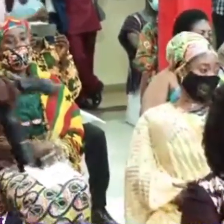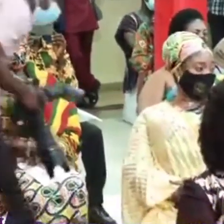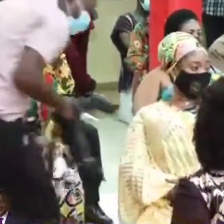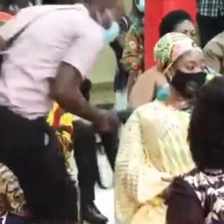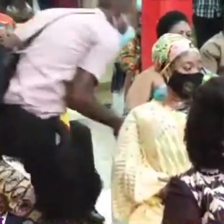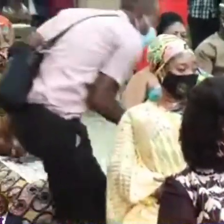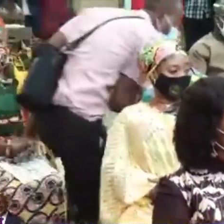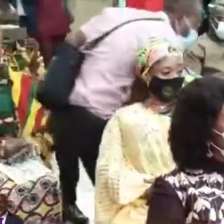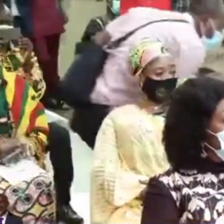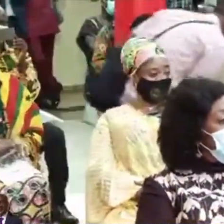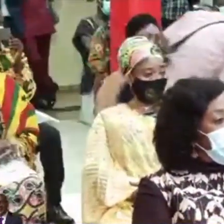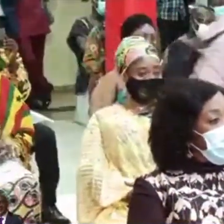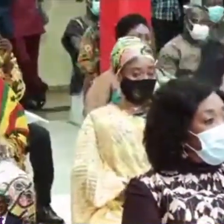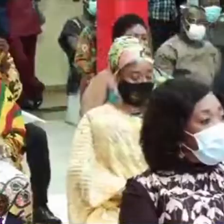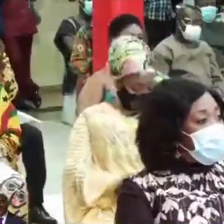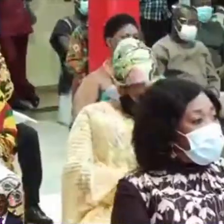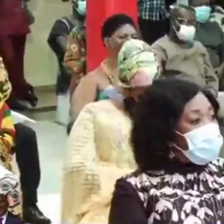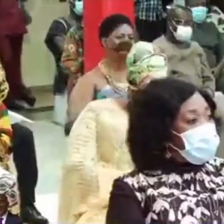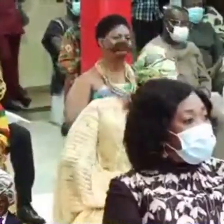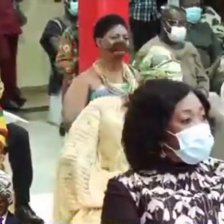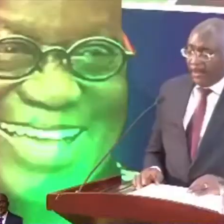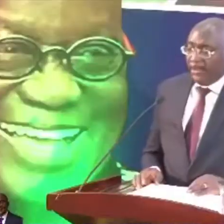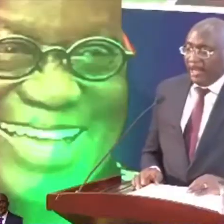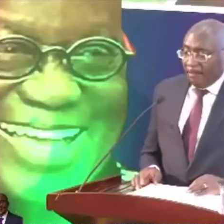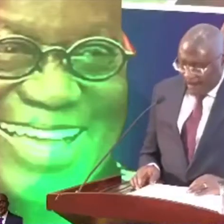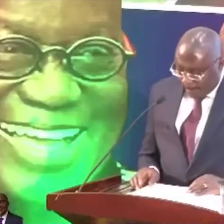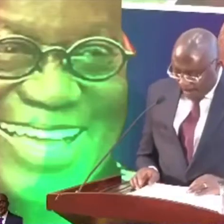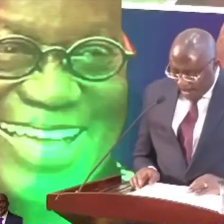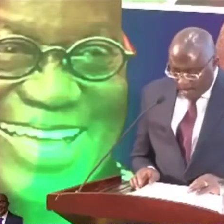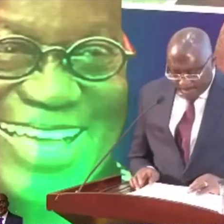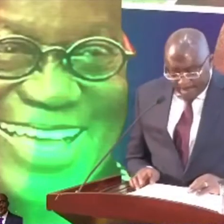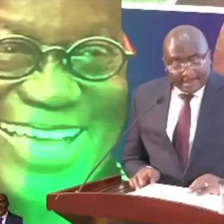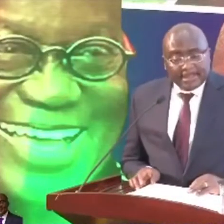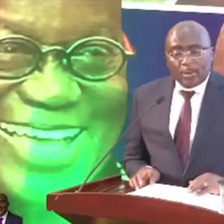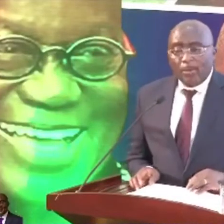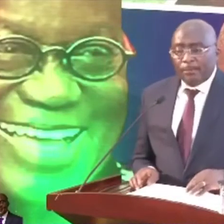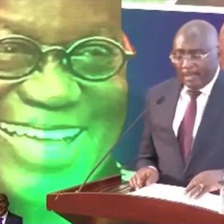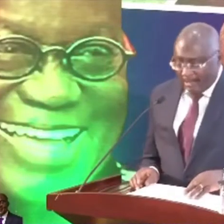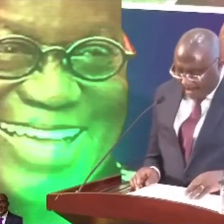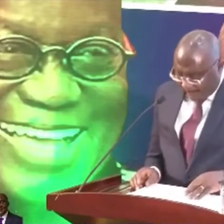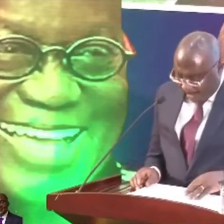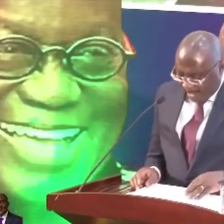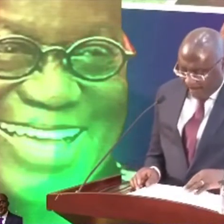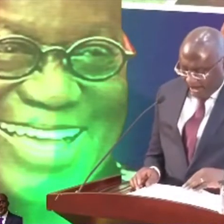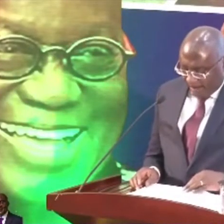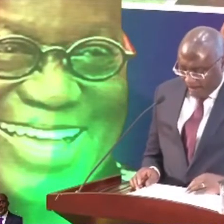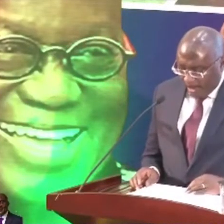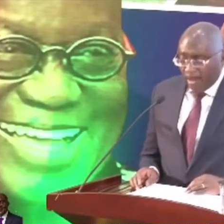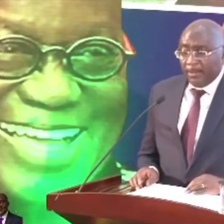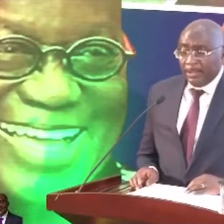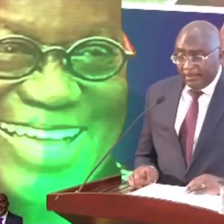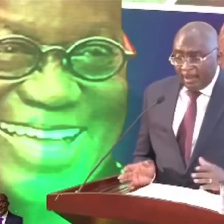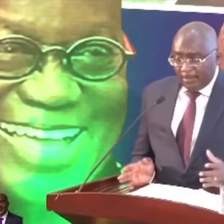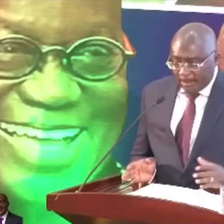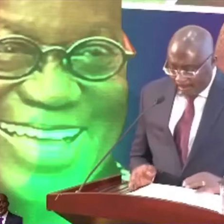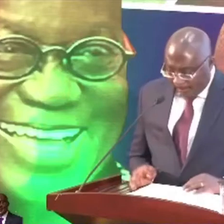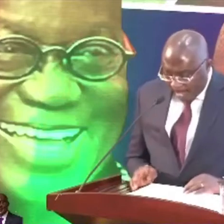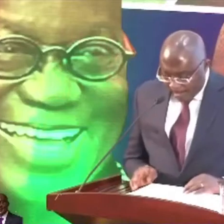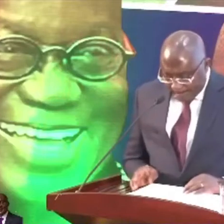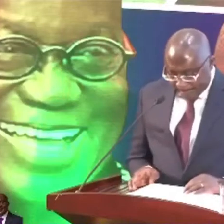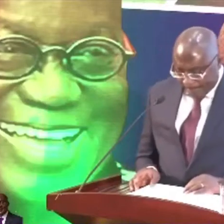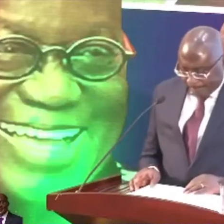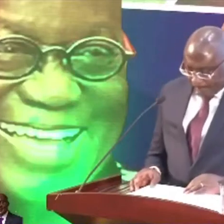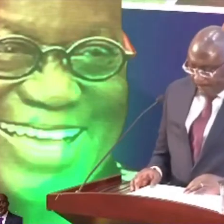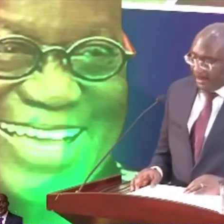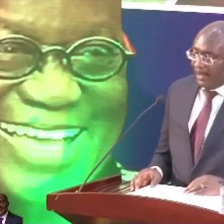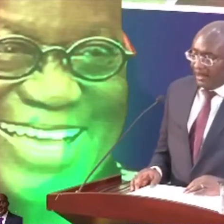Before the 2016 election, the MPP conducted a comprehensive survey on the development of